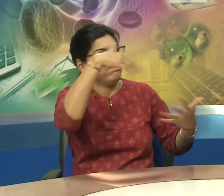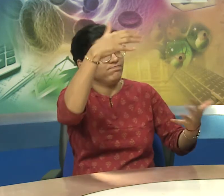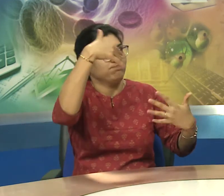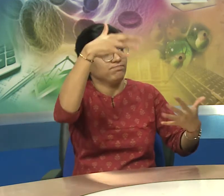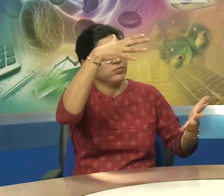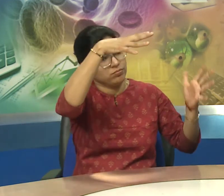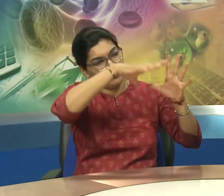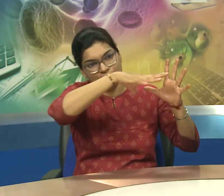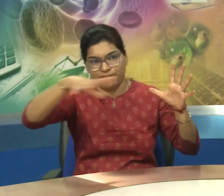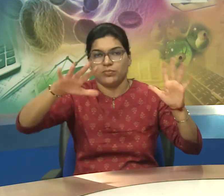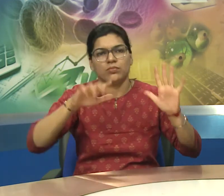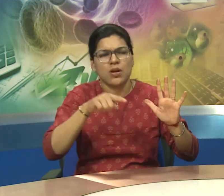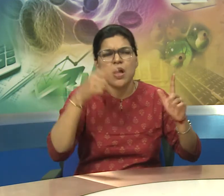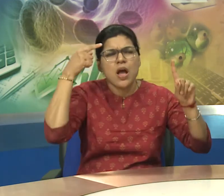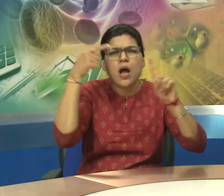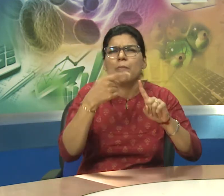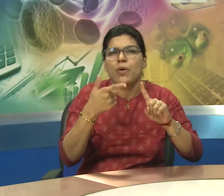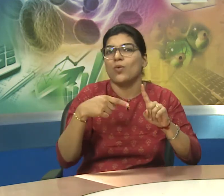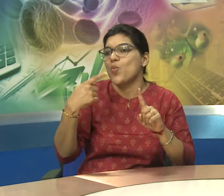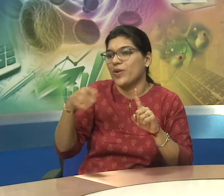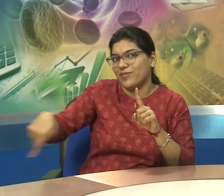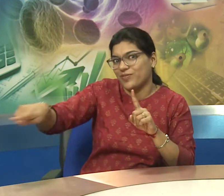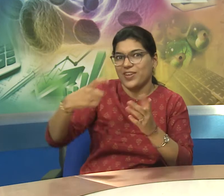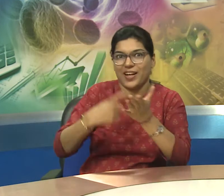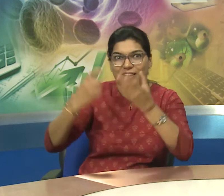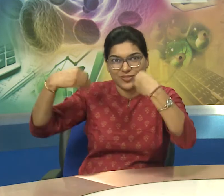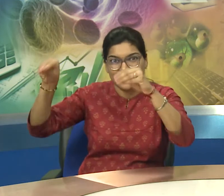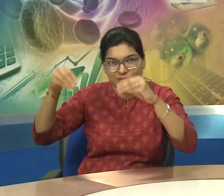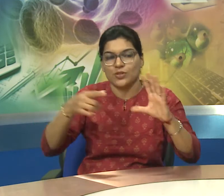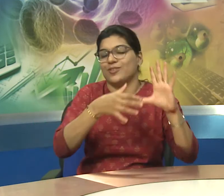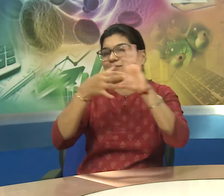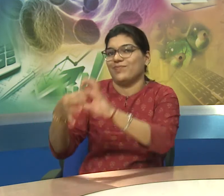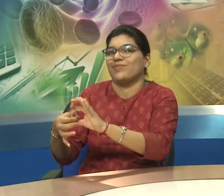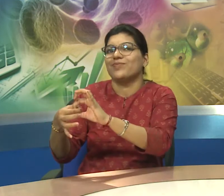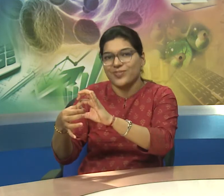wholesaler buy goods in large quantity